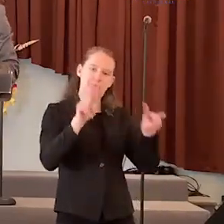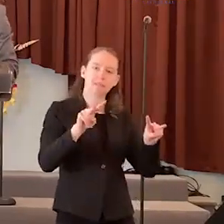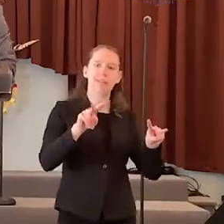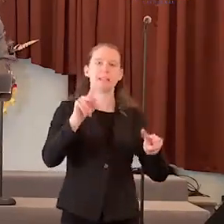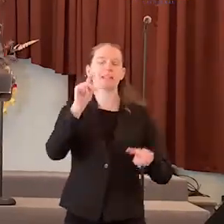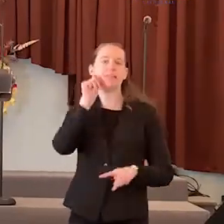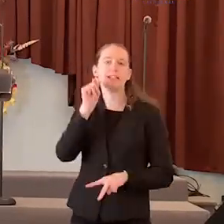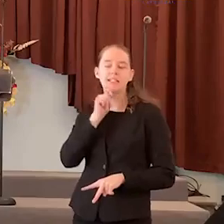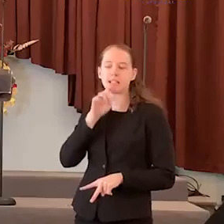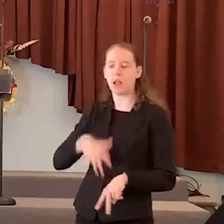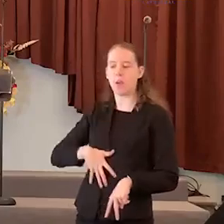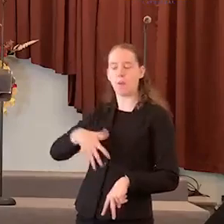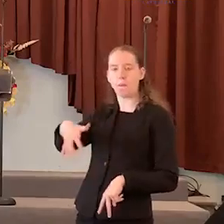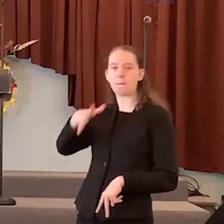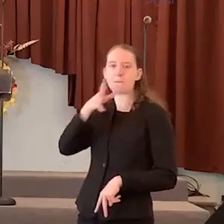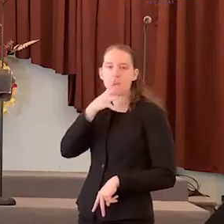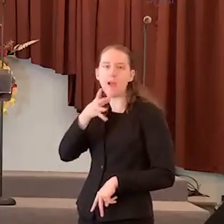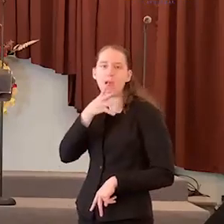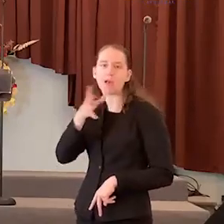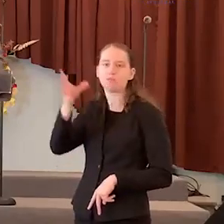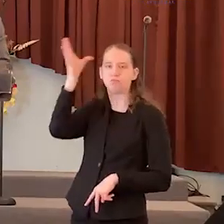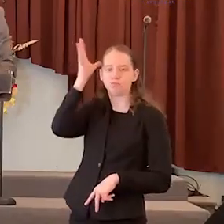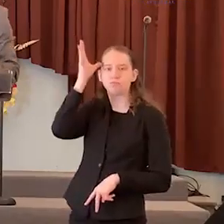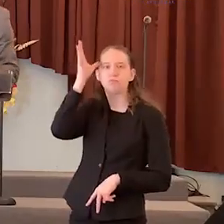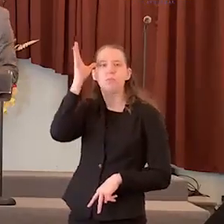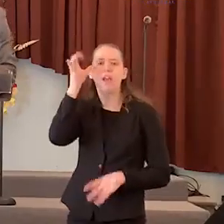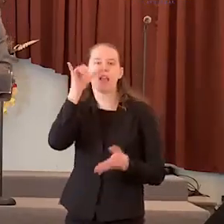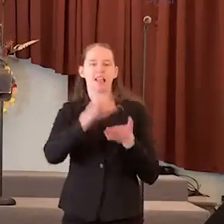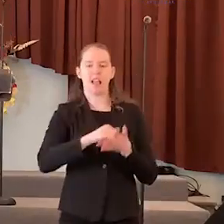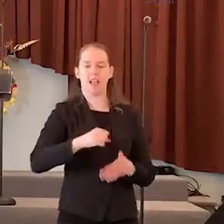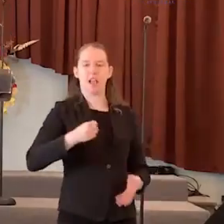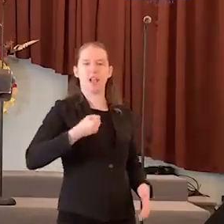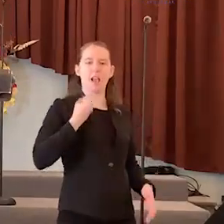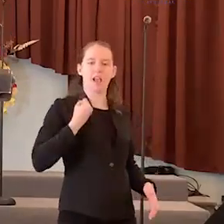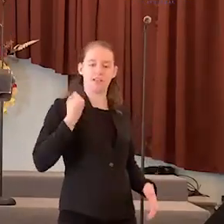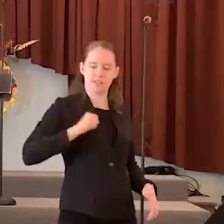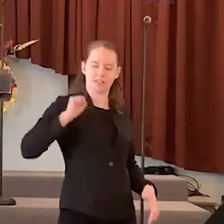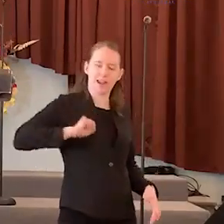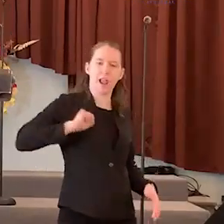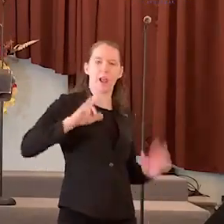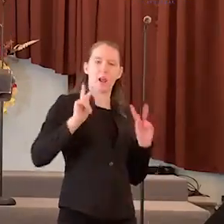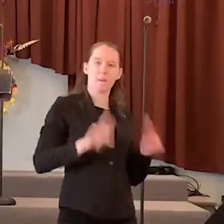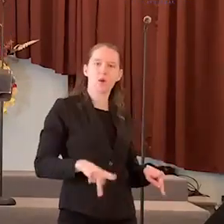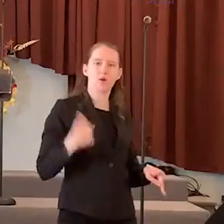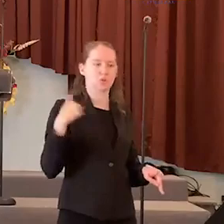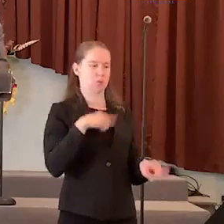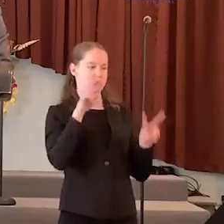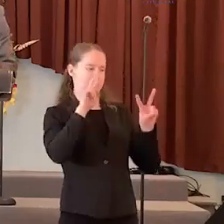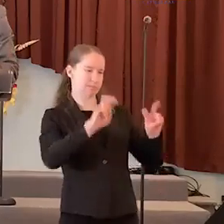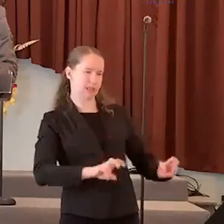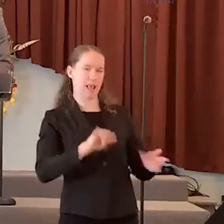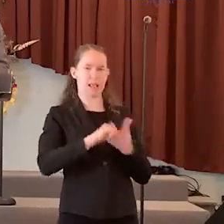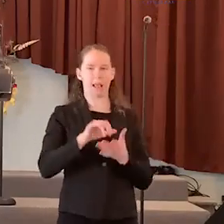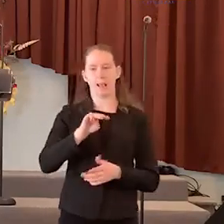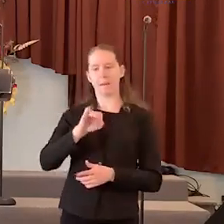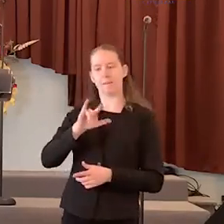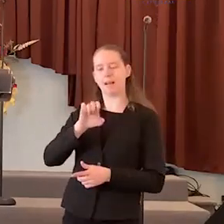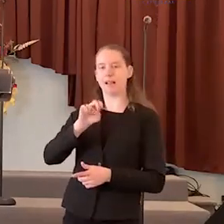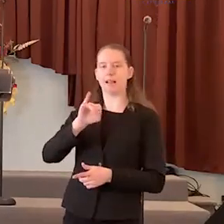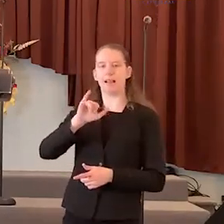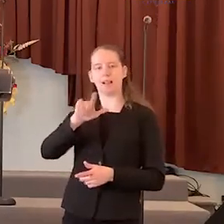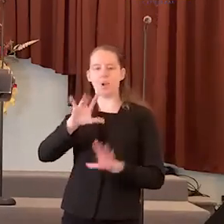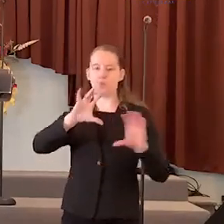father. We look at the young hot-tempered gangster. The generation of the millennial, the generation Y and